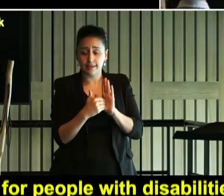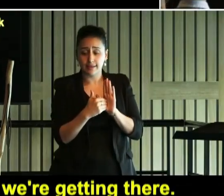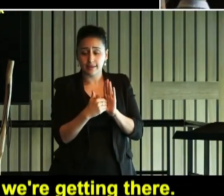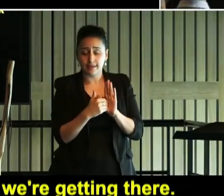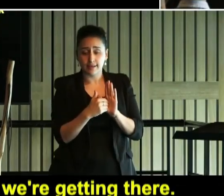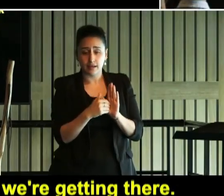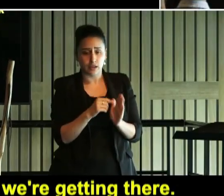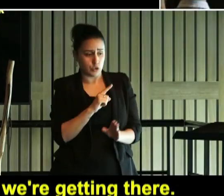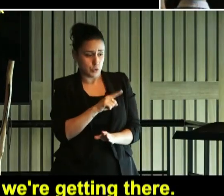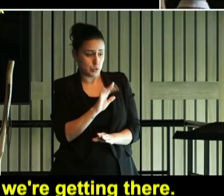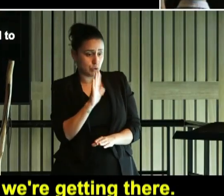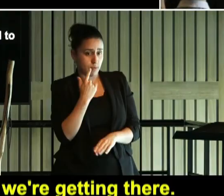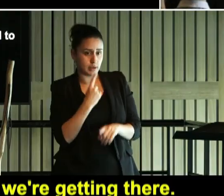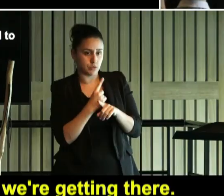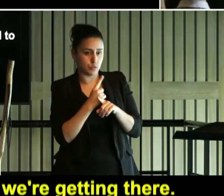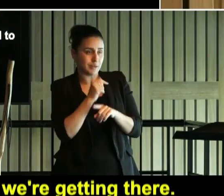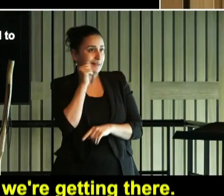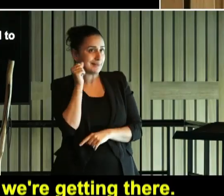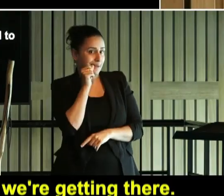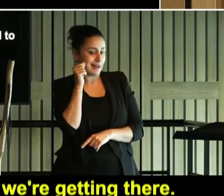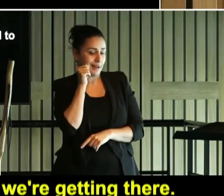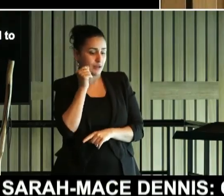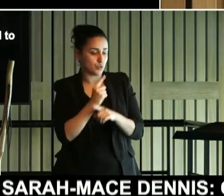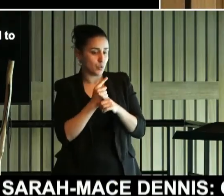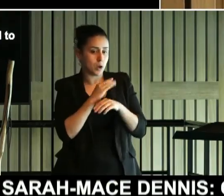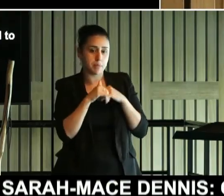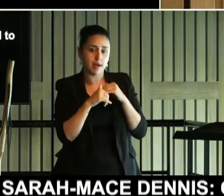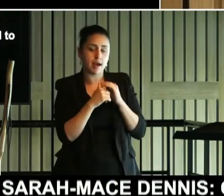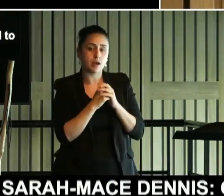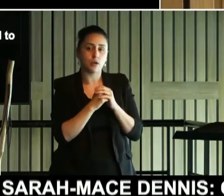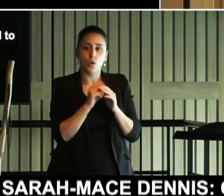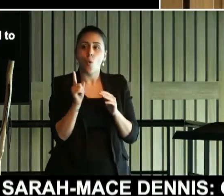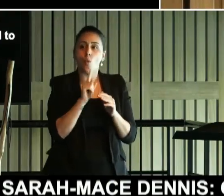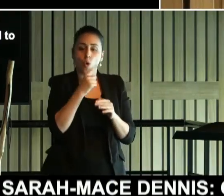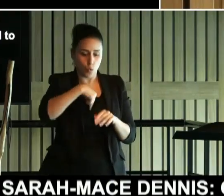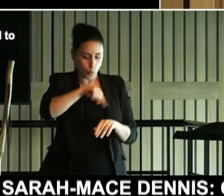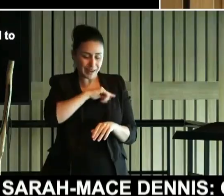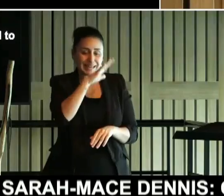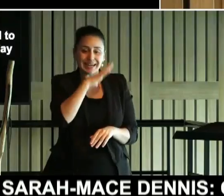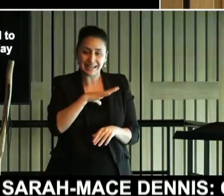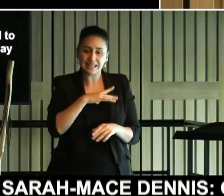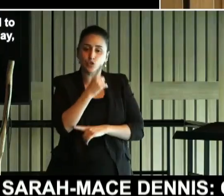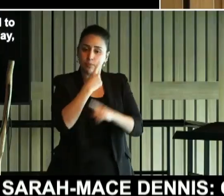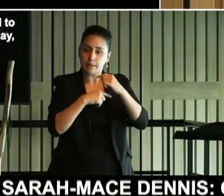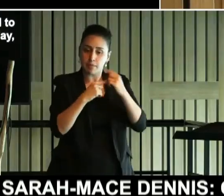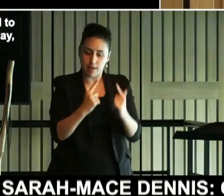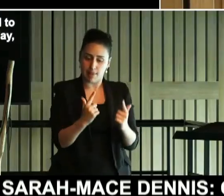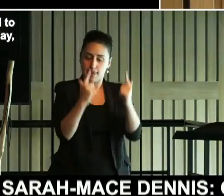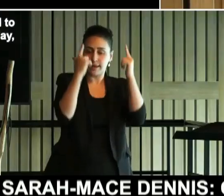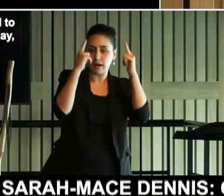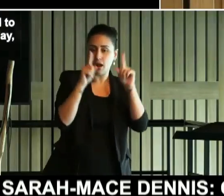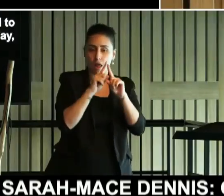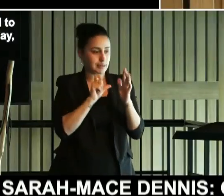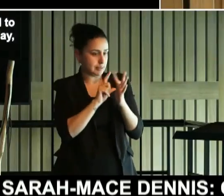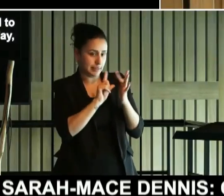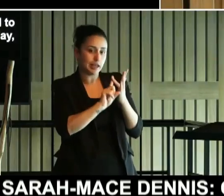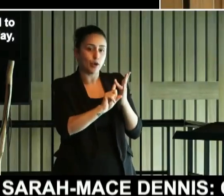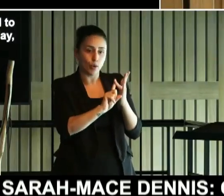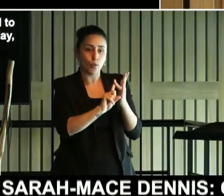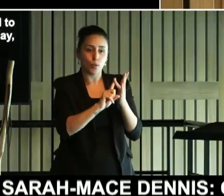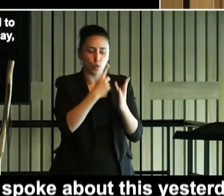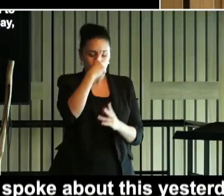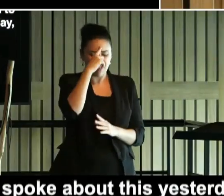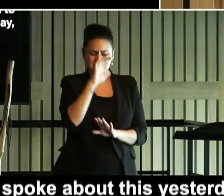you spoke about this yesterday, the idea of what is required to get into a leadership role, and thinking that it's